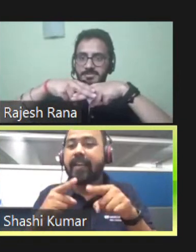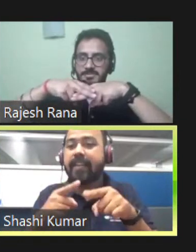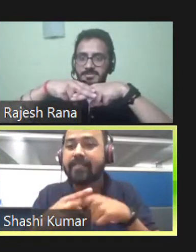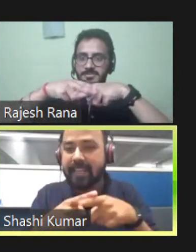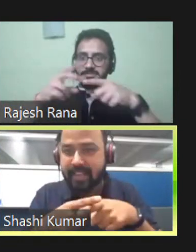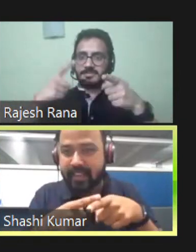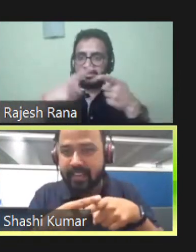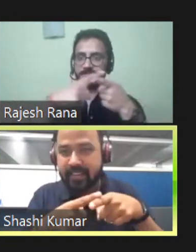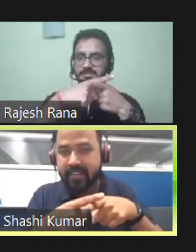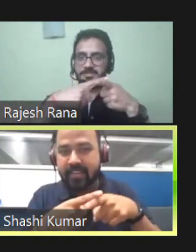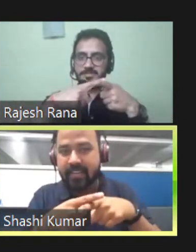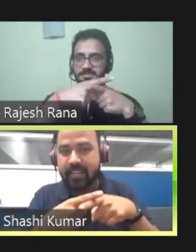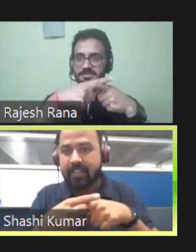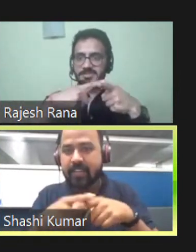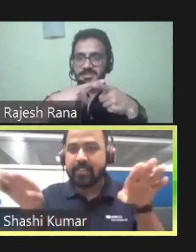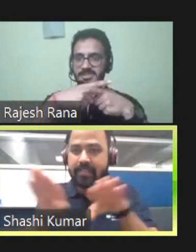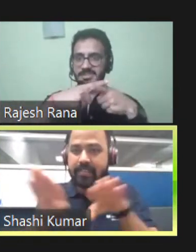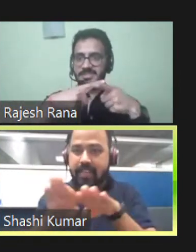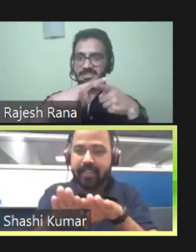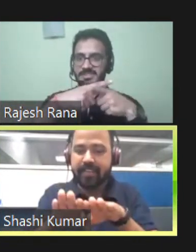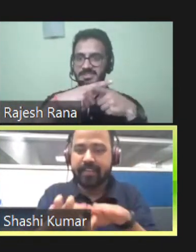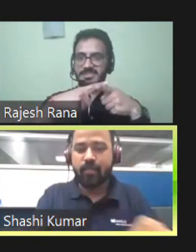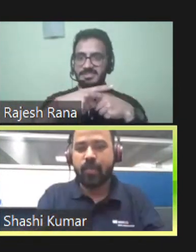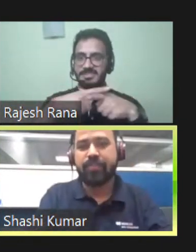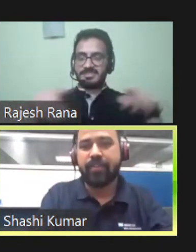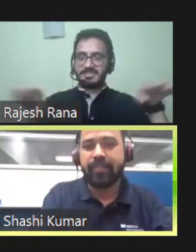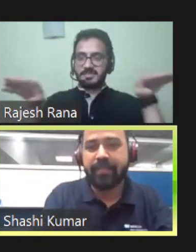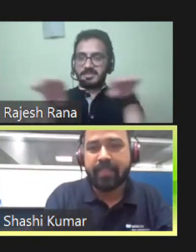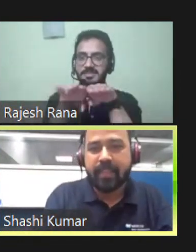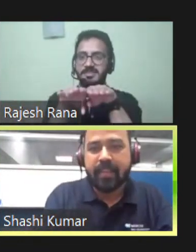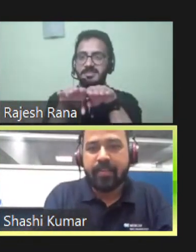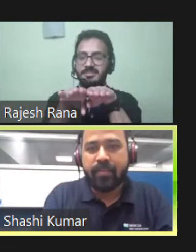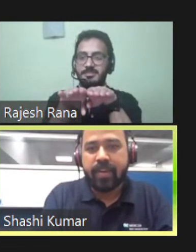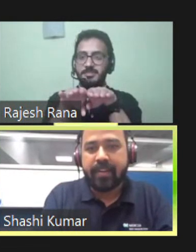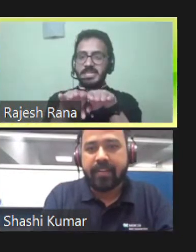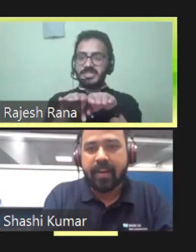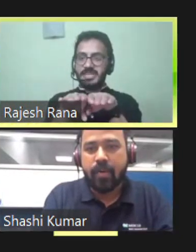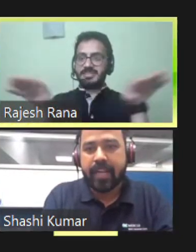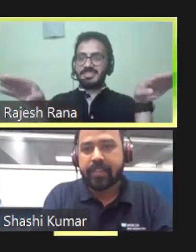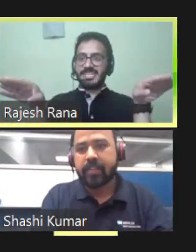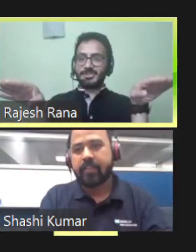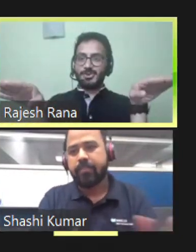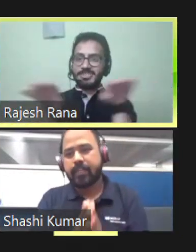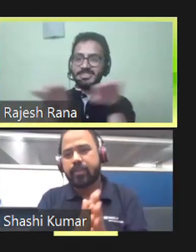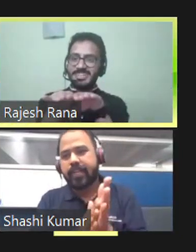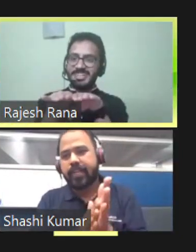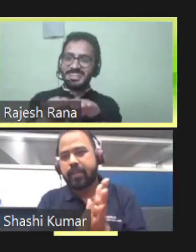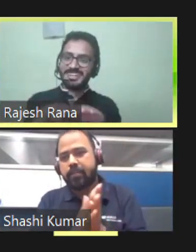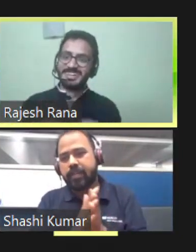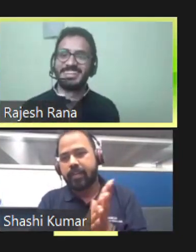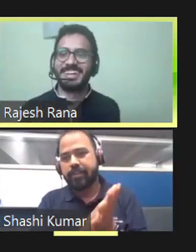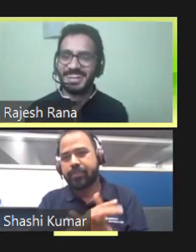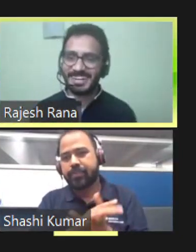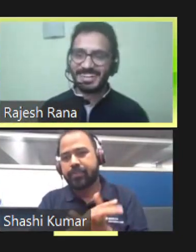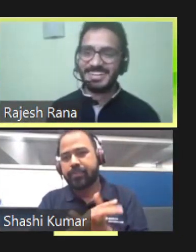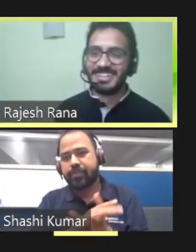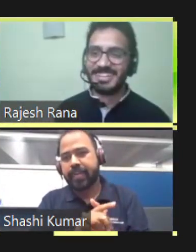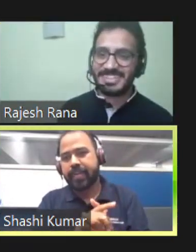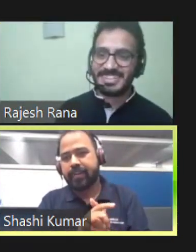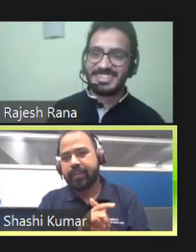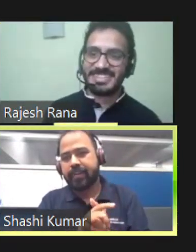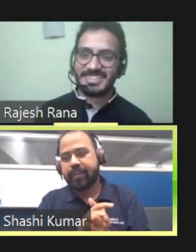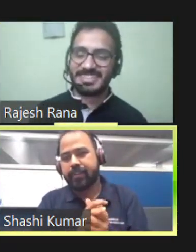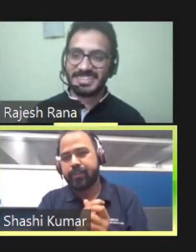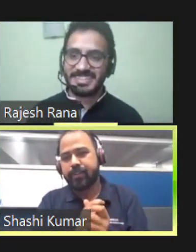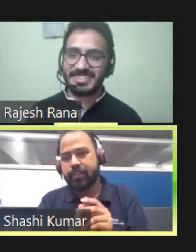and Saturday, Sunday. Wonderful. Right. Best day. That's called Sunday. We